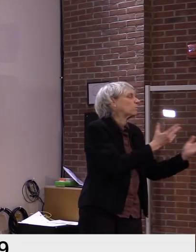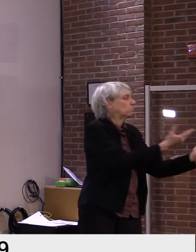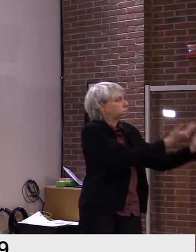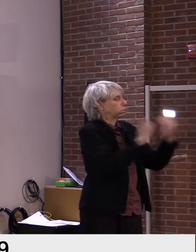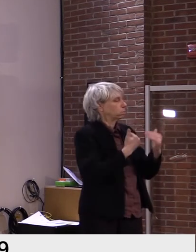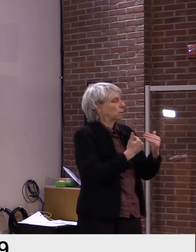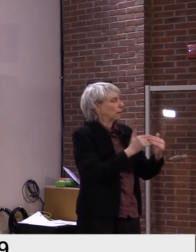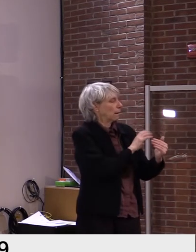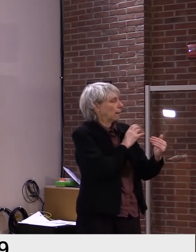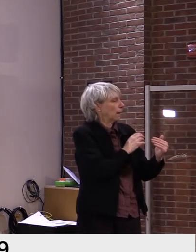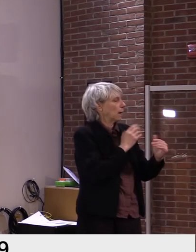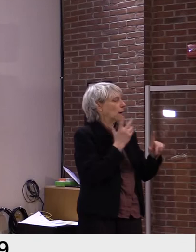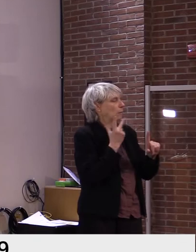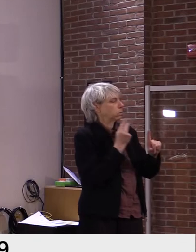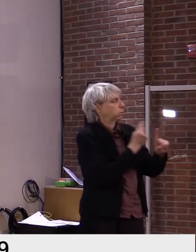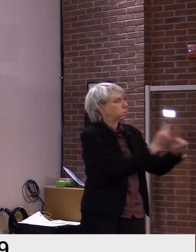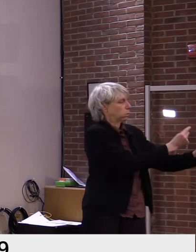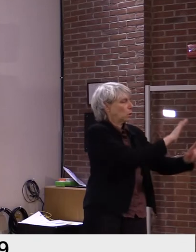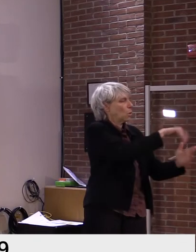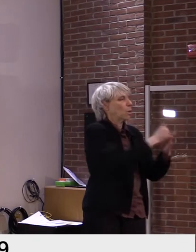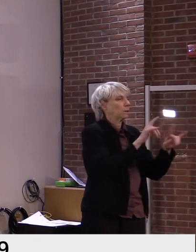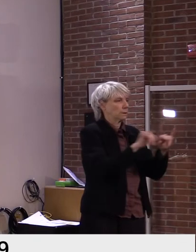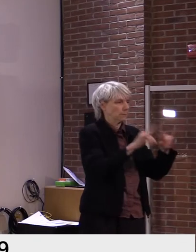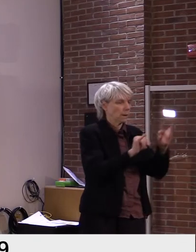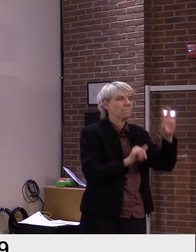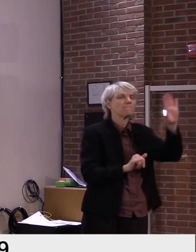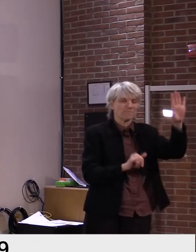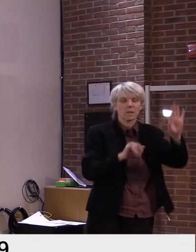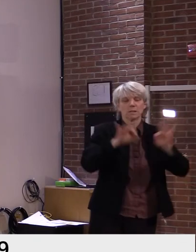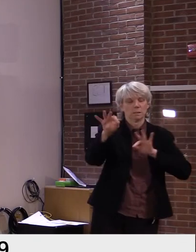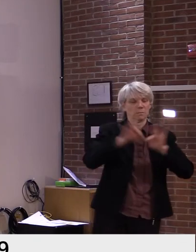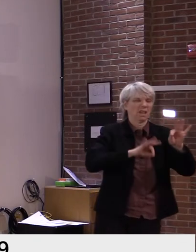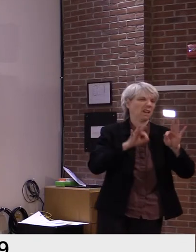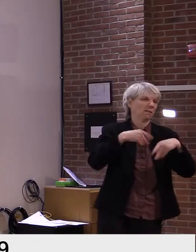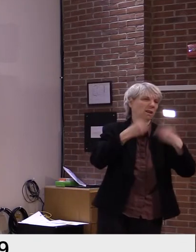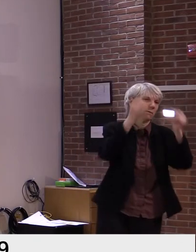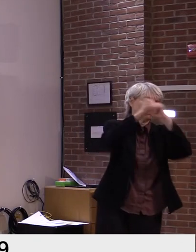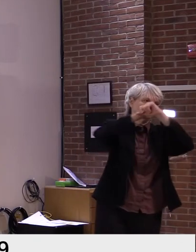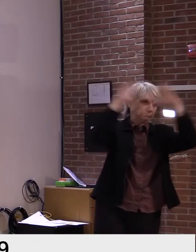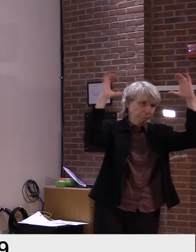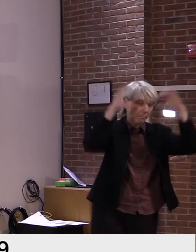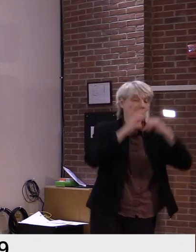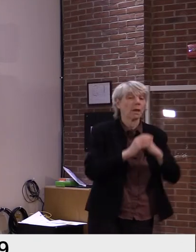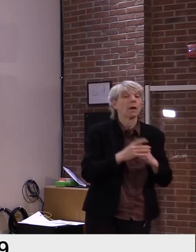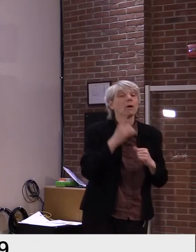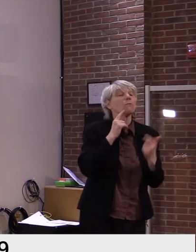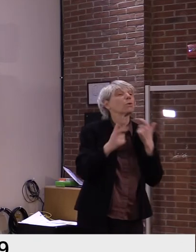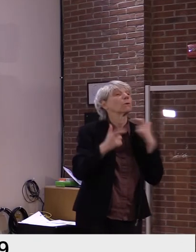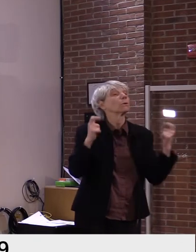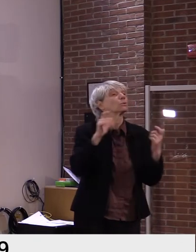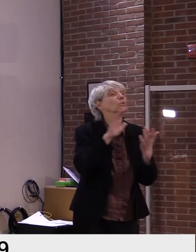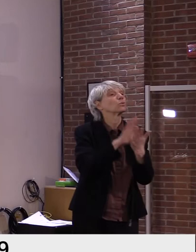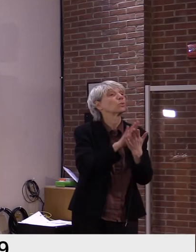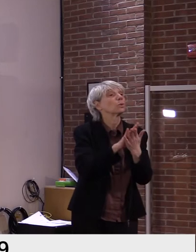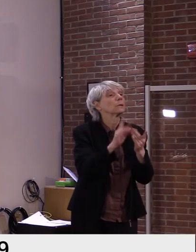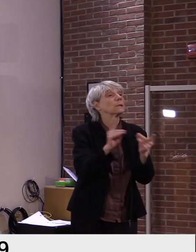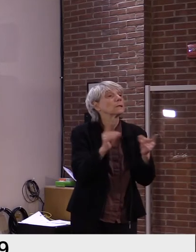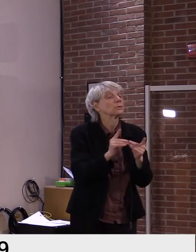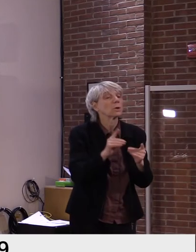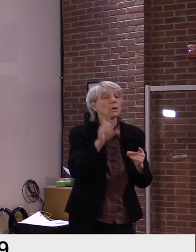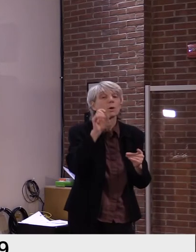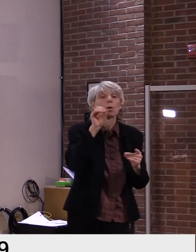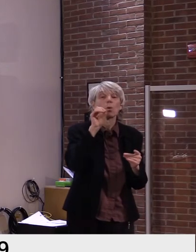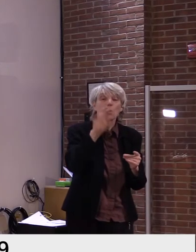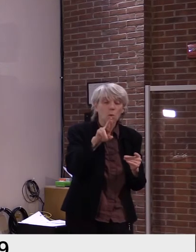me sort of outline how this is going to work. For the bigger sort of districts and for those that have big